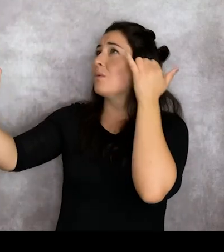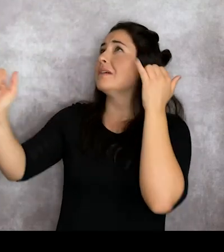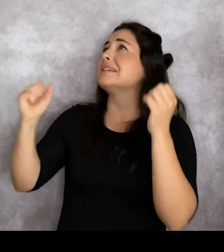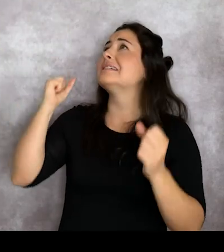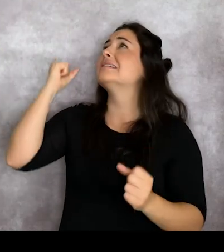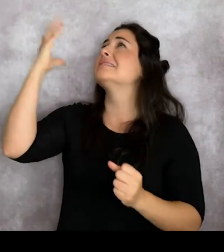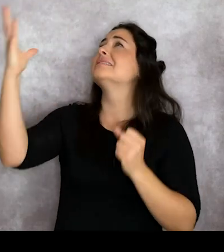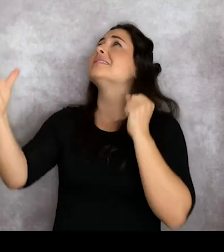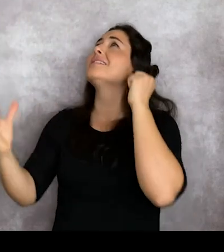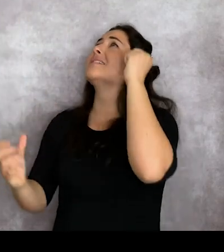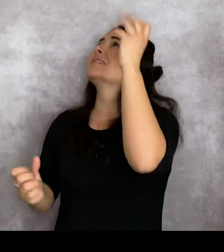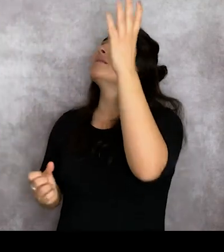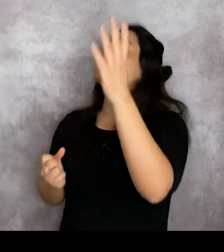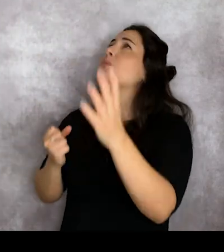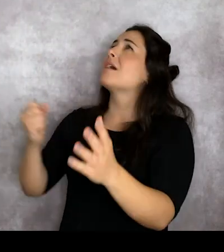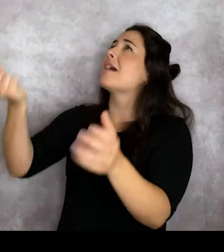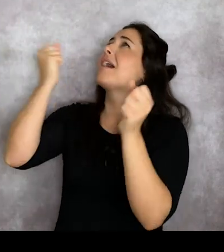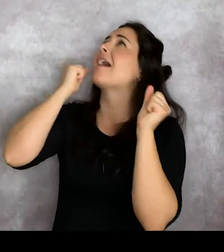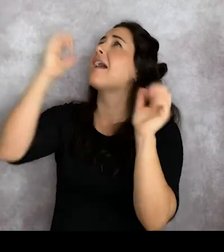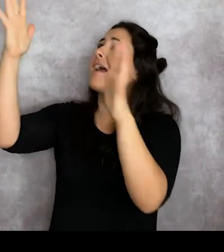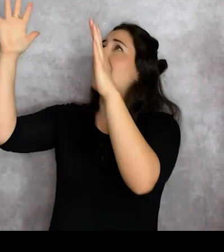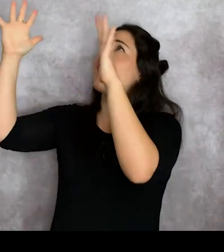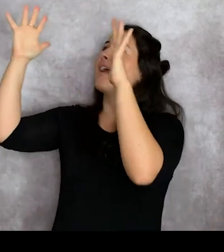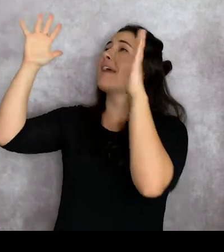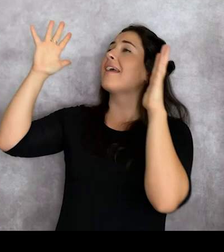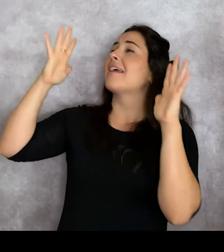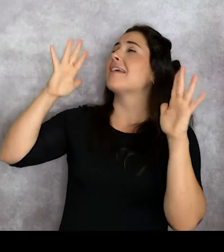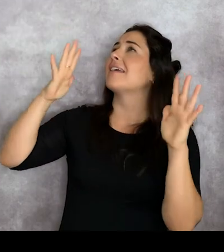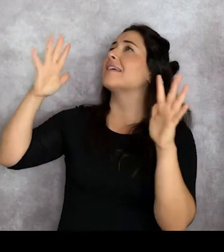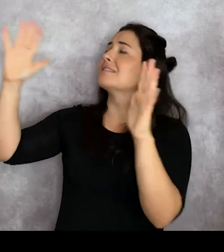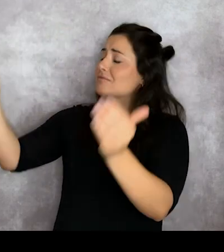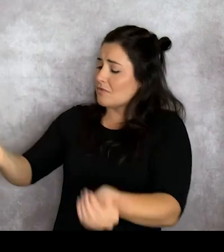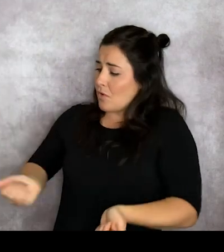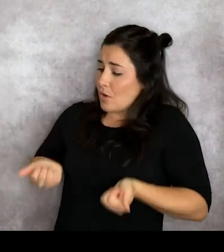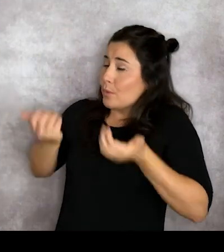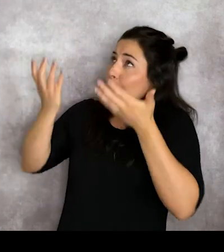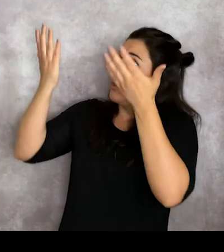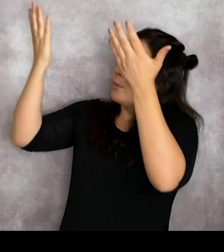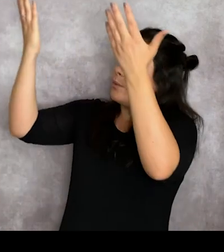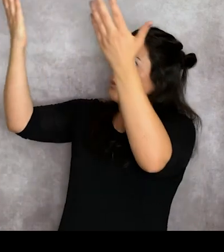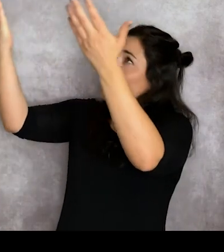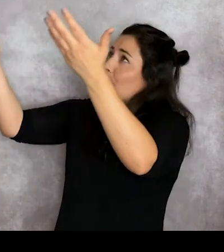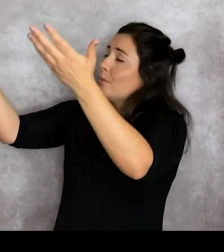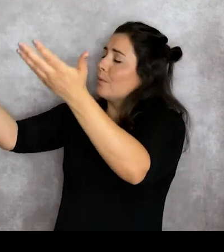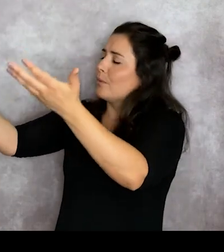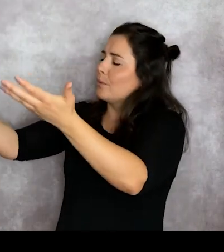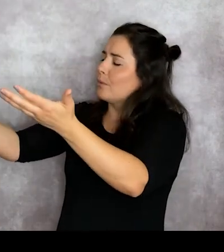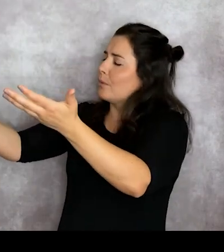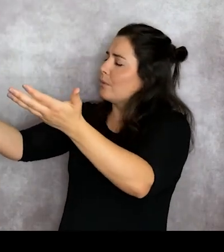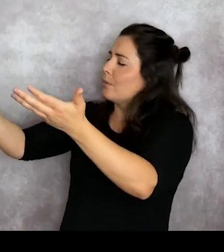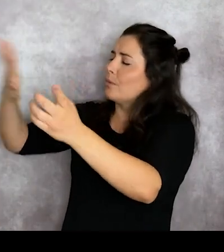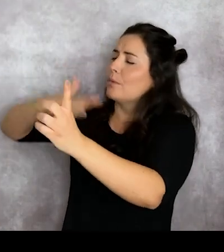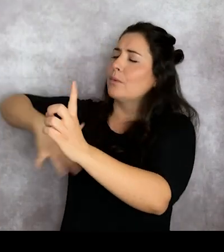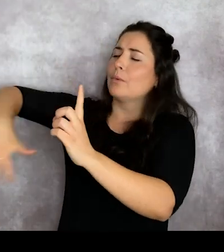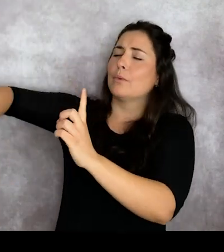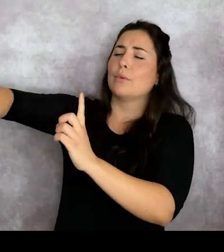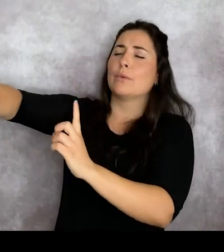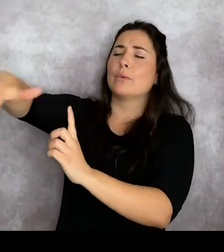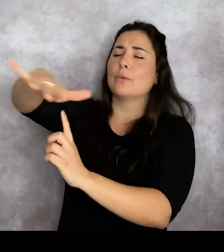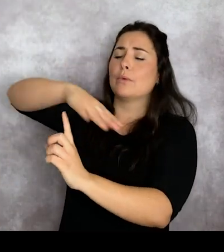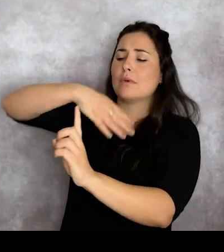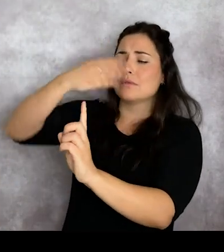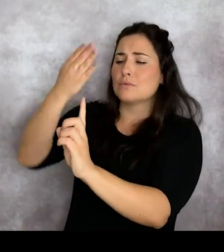Forever we sing praise. Goes before you, all around